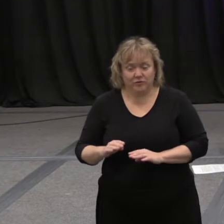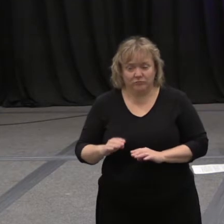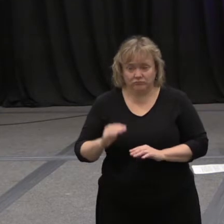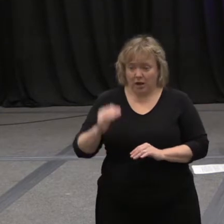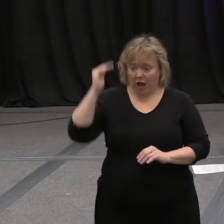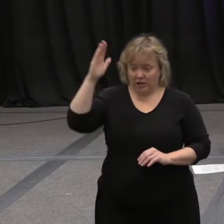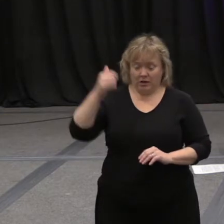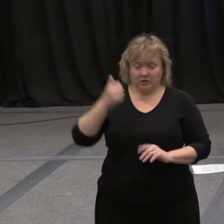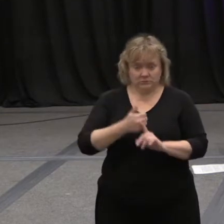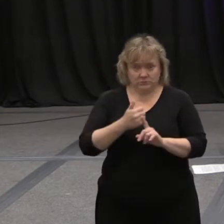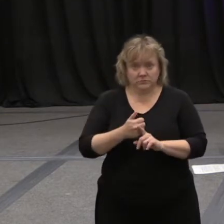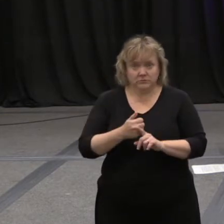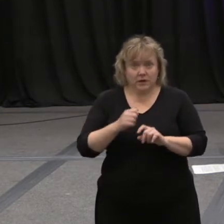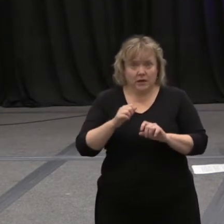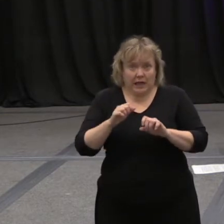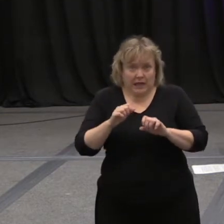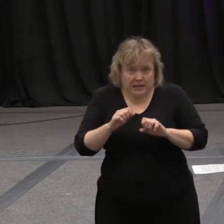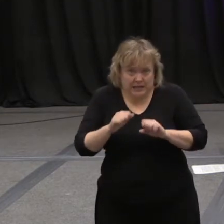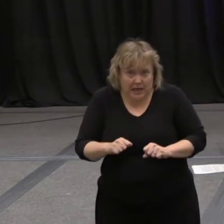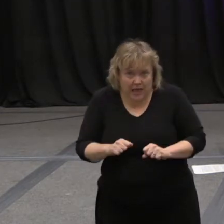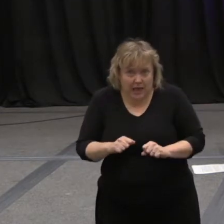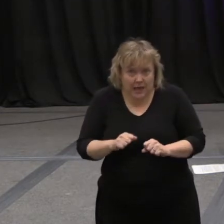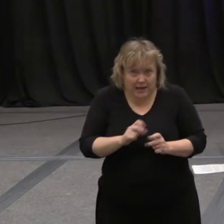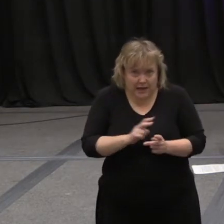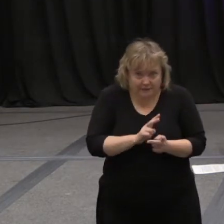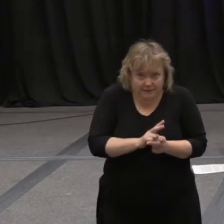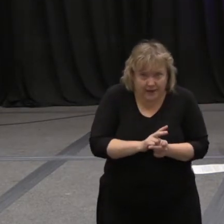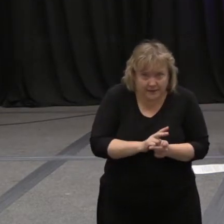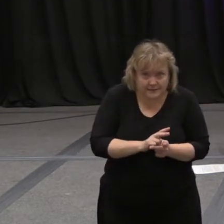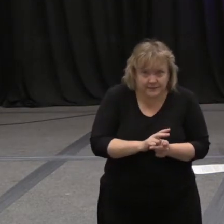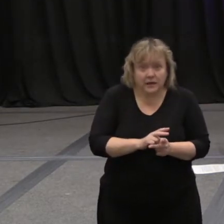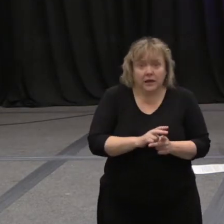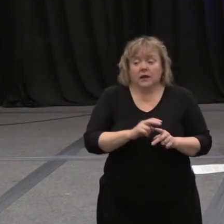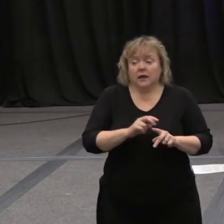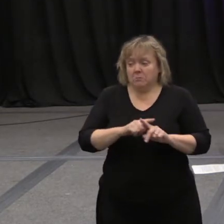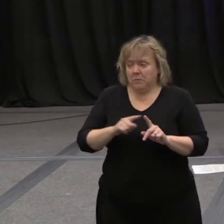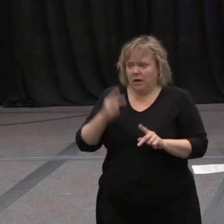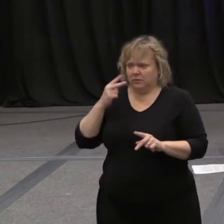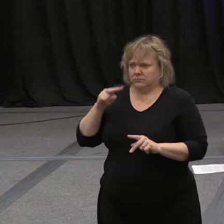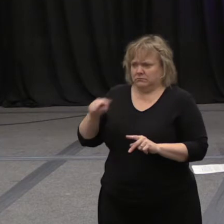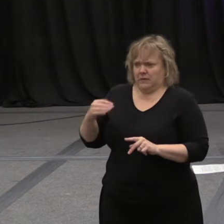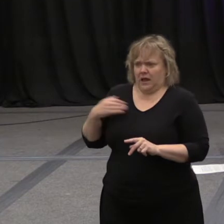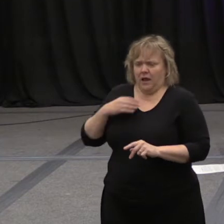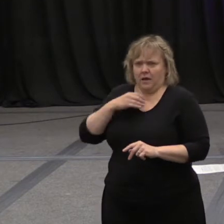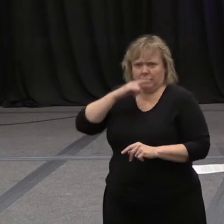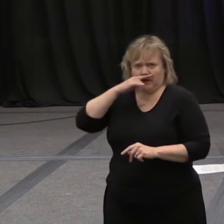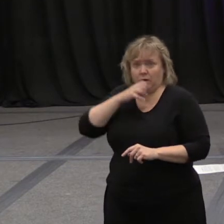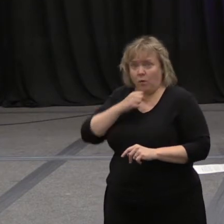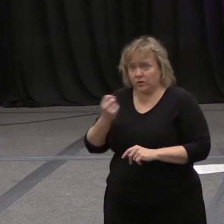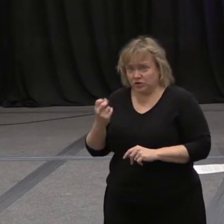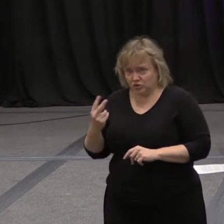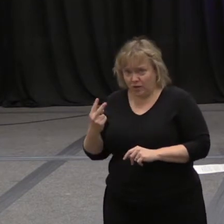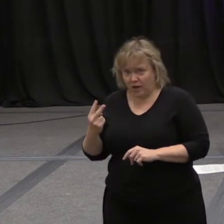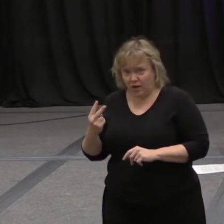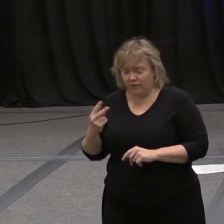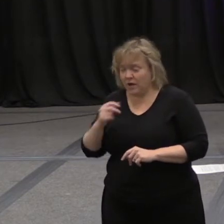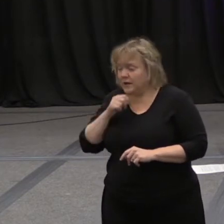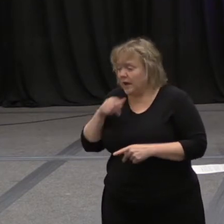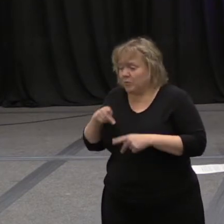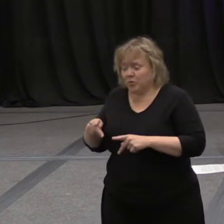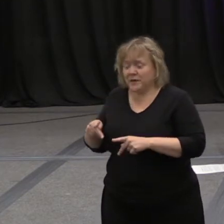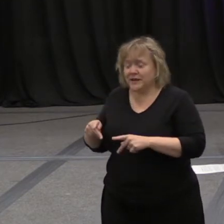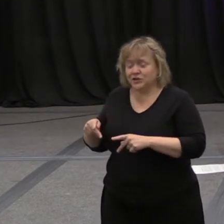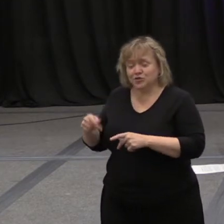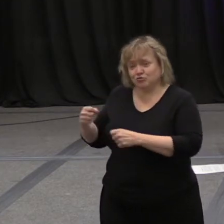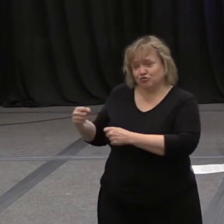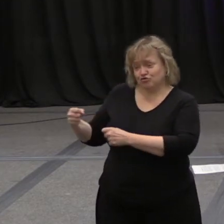car. There's a reason 12-year-olds don't get to drive cars, including this car. But I